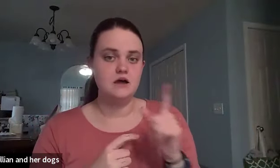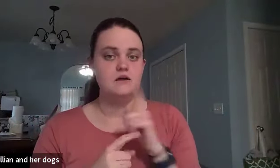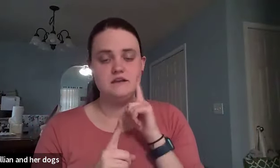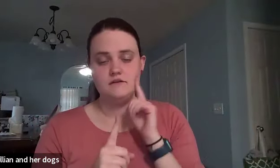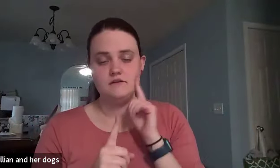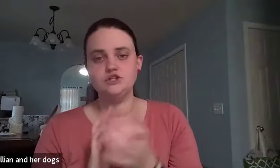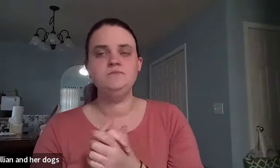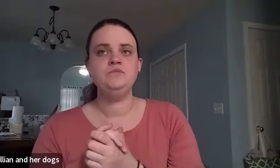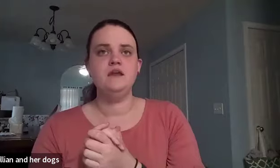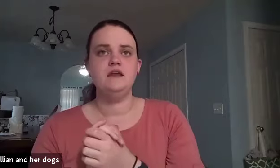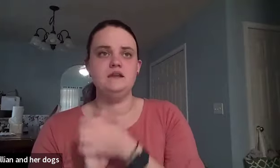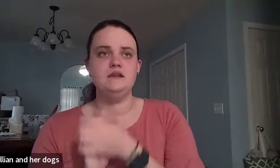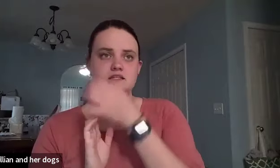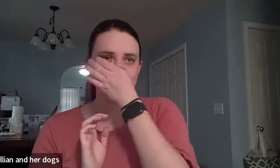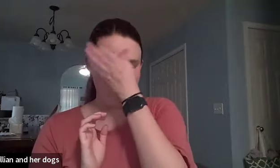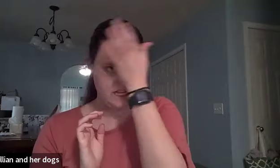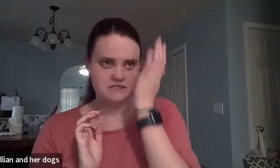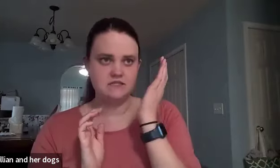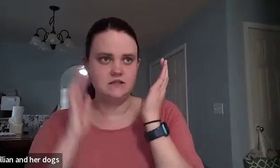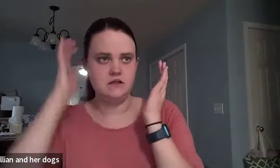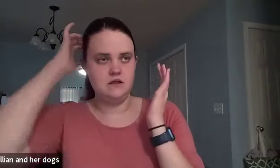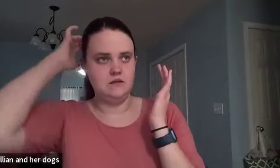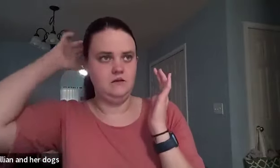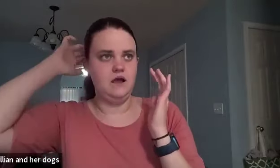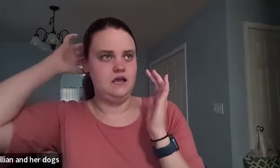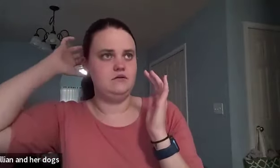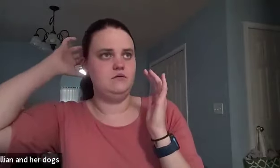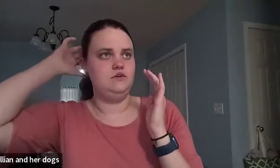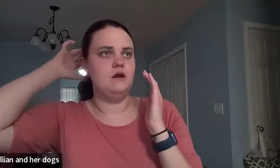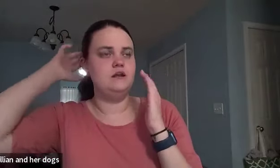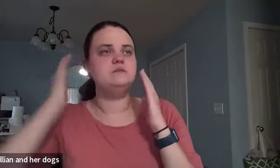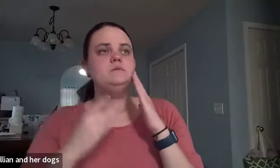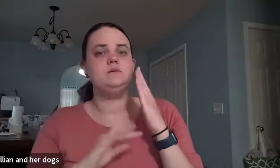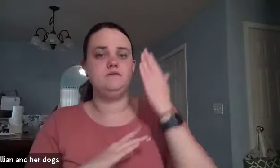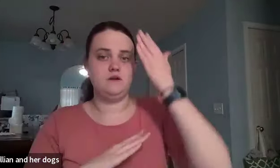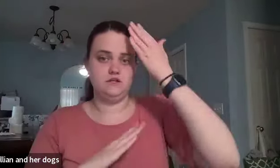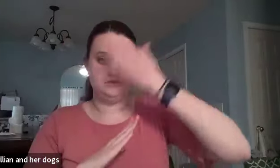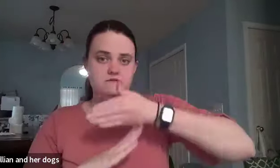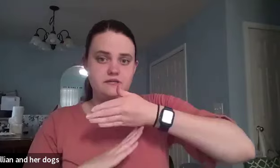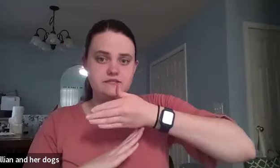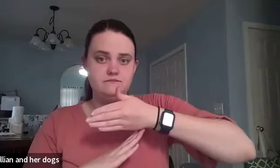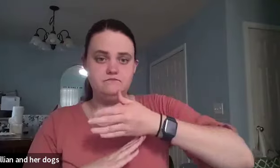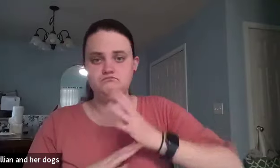ASL and deaf culture. It is not like, I know some people can be very straight faced.